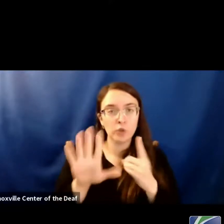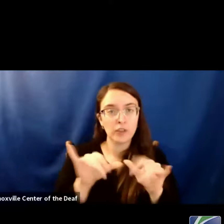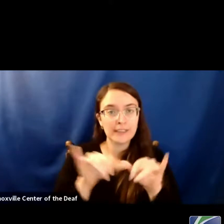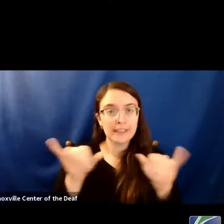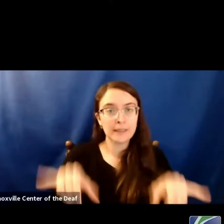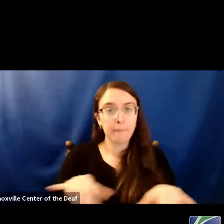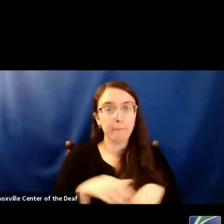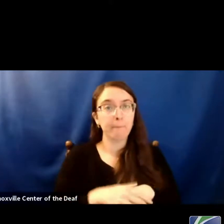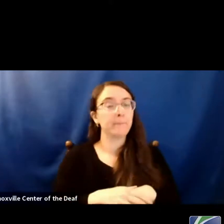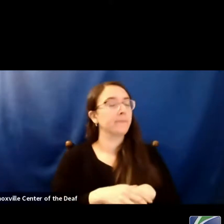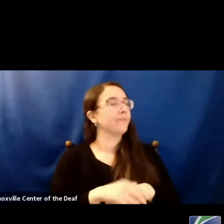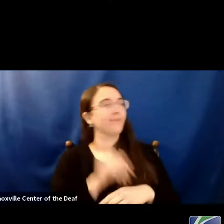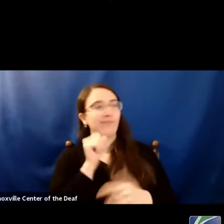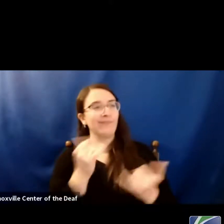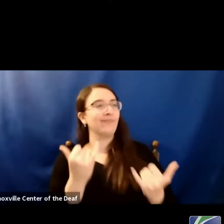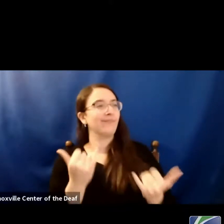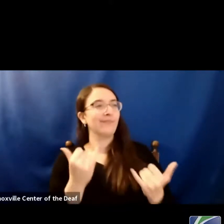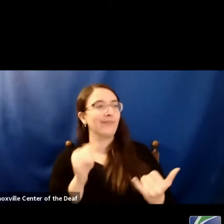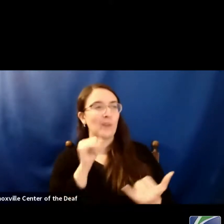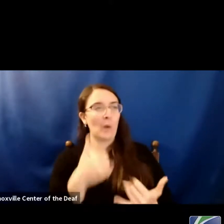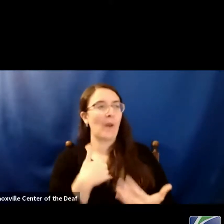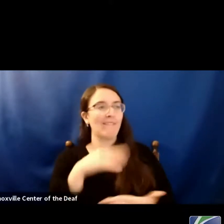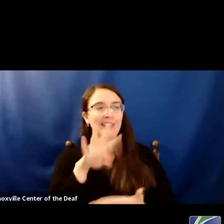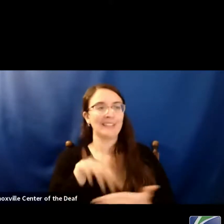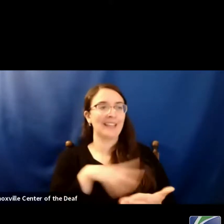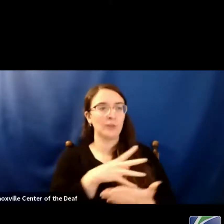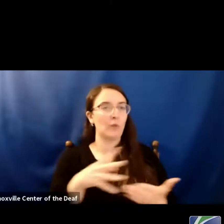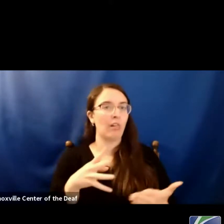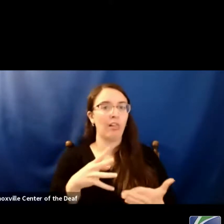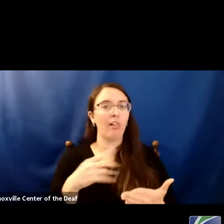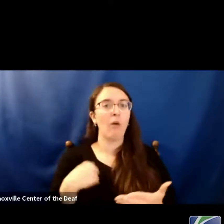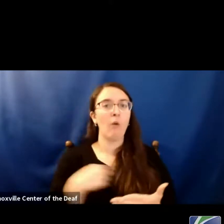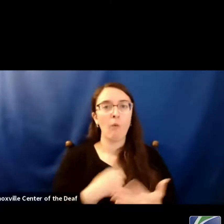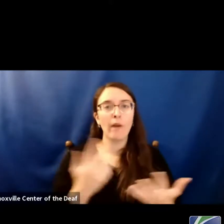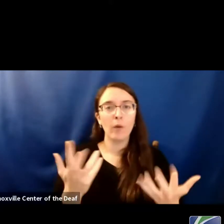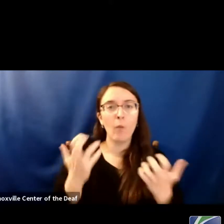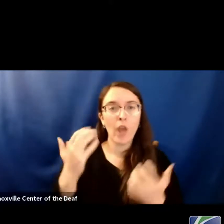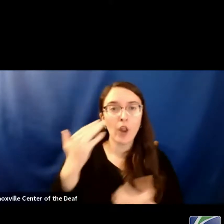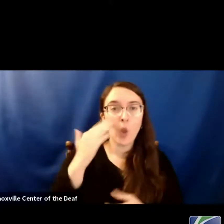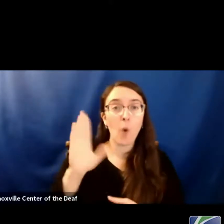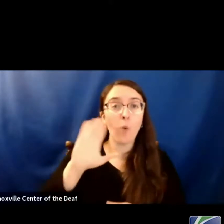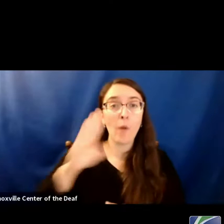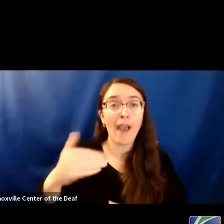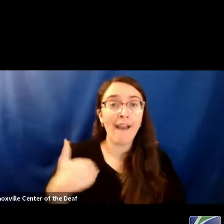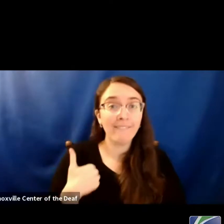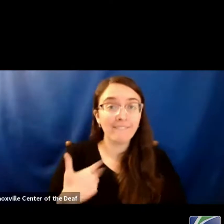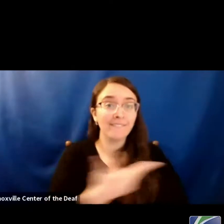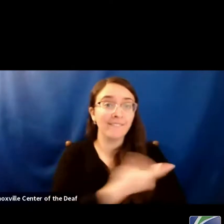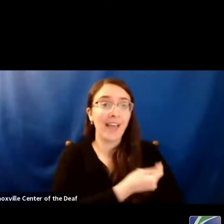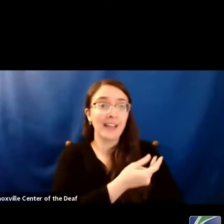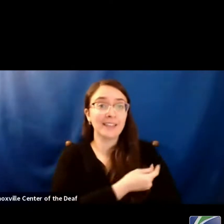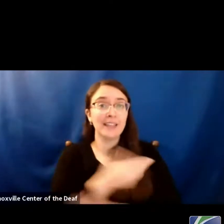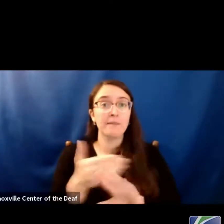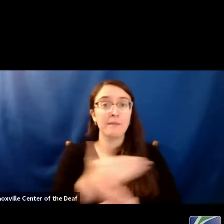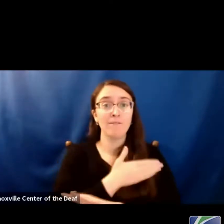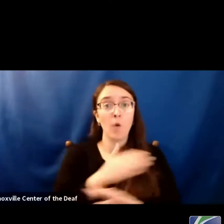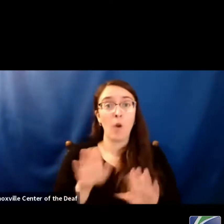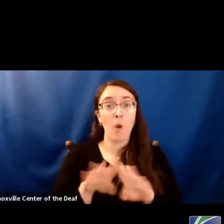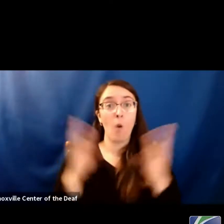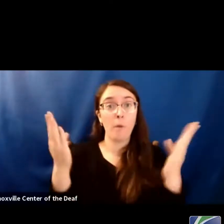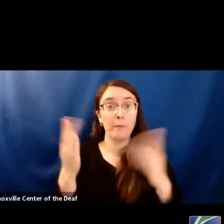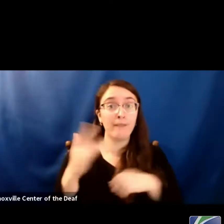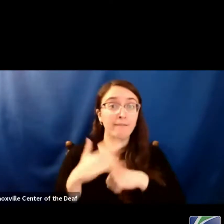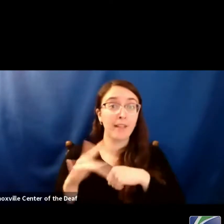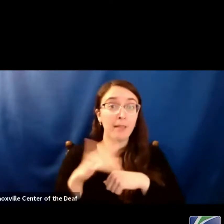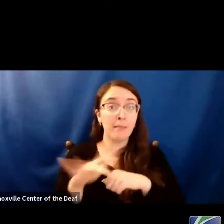Not at this time. We don't have a schedule for that. We want to know we're going to have vaccine before we open up appointments, because we really don't want to open up appointments